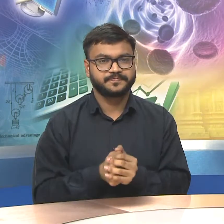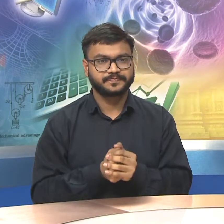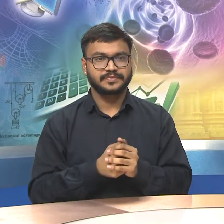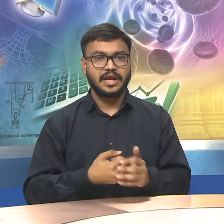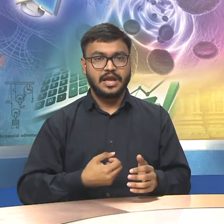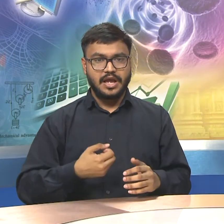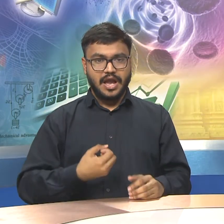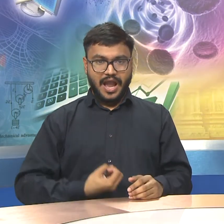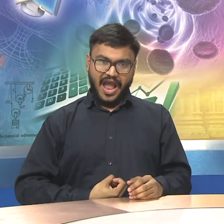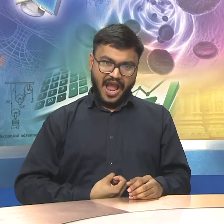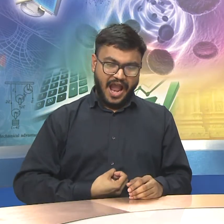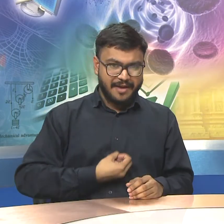For example, happy,